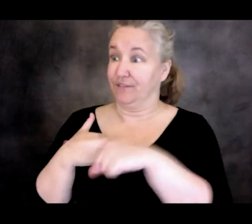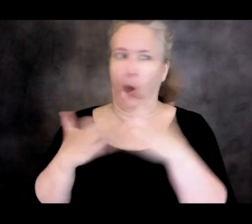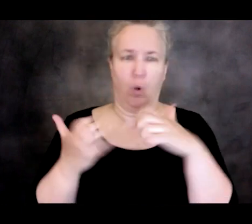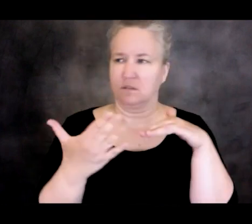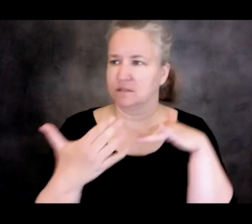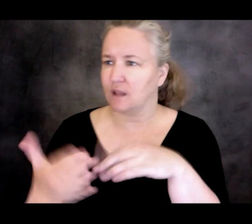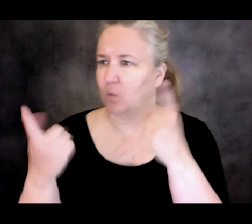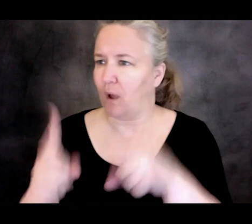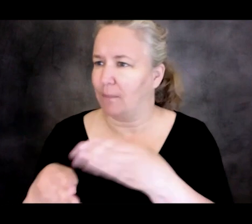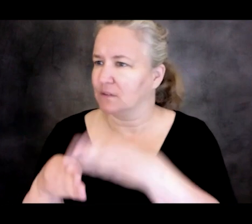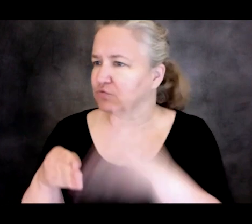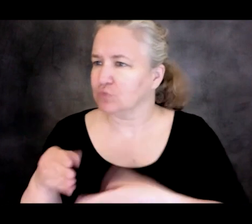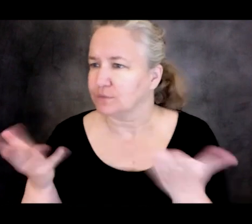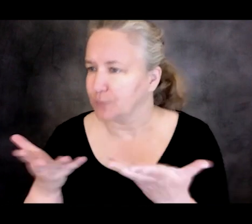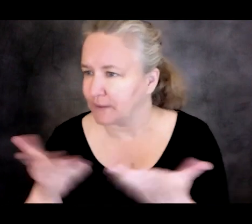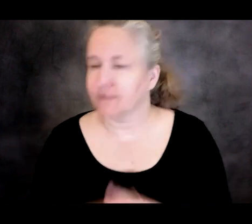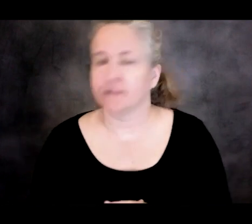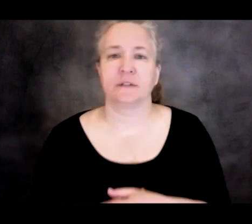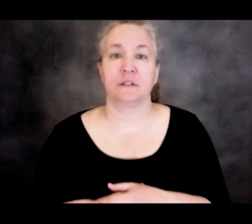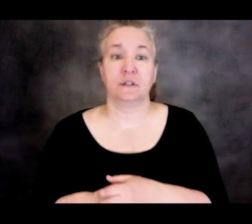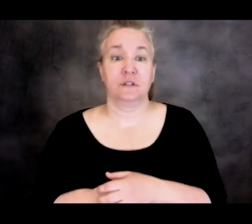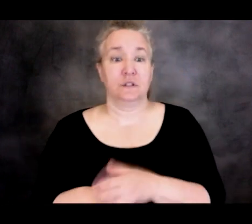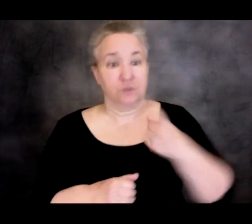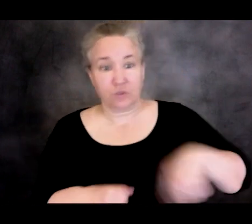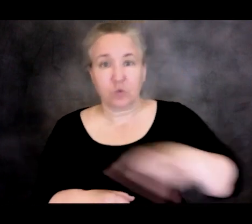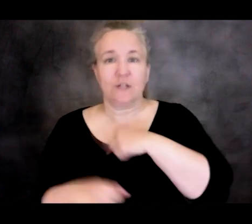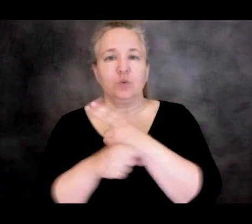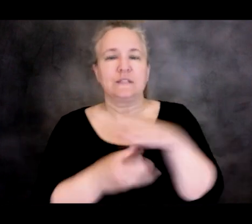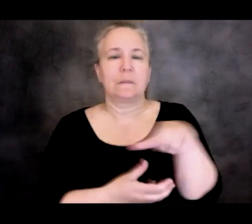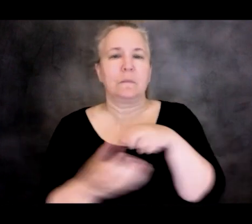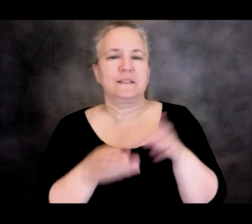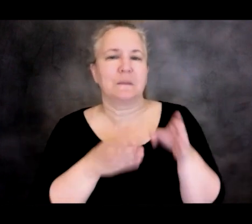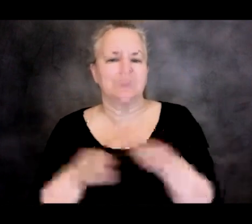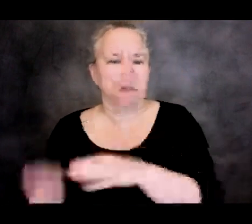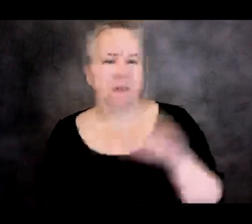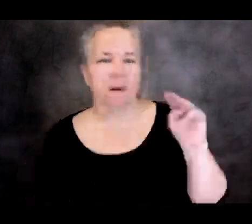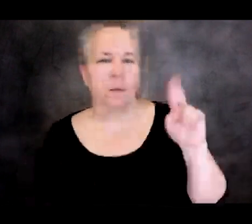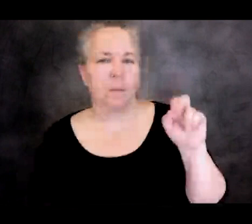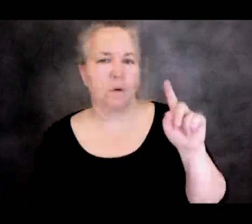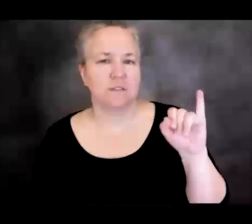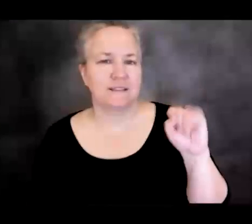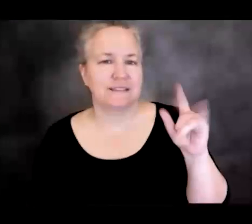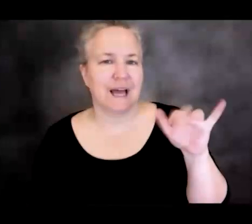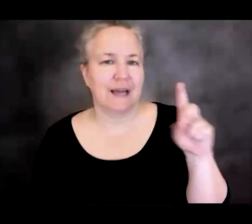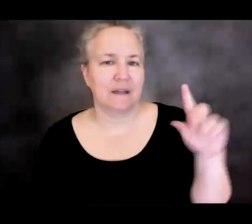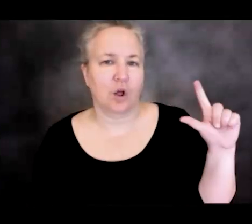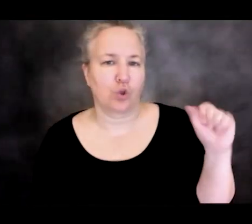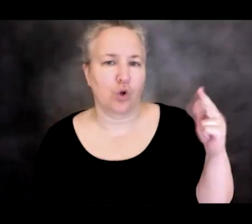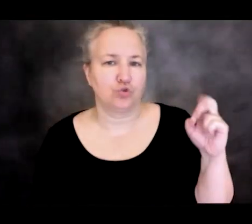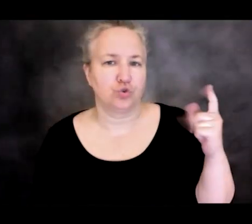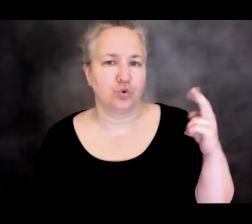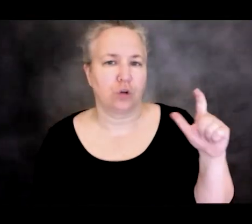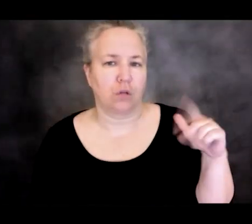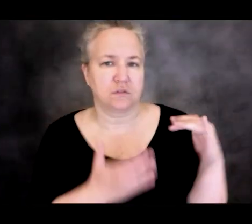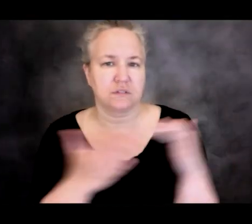had undertaken a very ambitious mixed methods, multi-sided longitudinal study. We surveyed